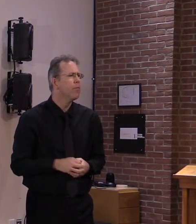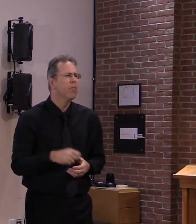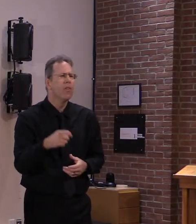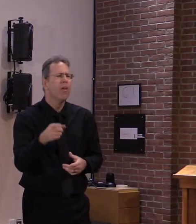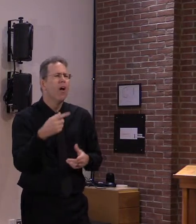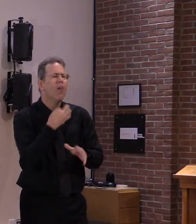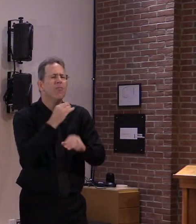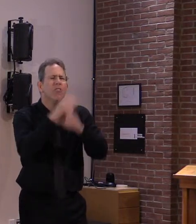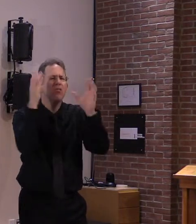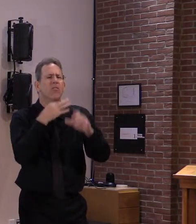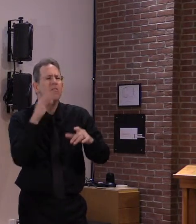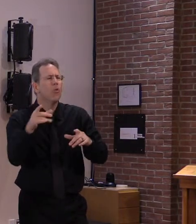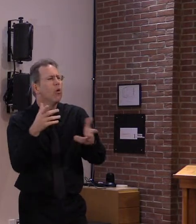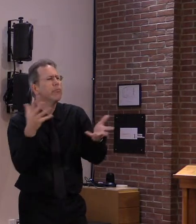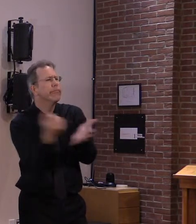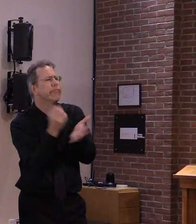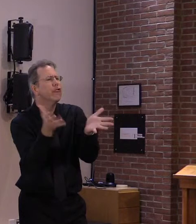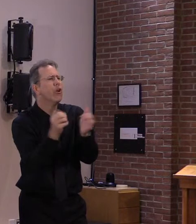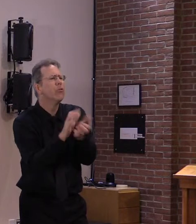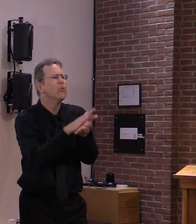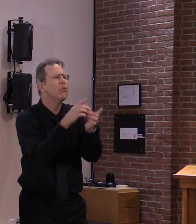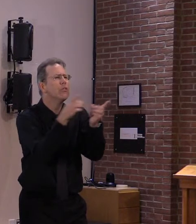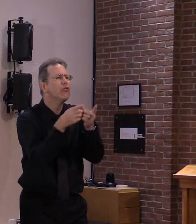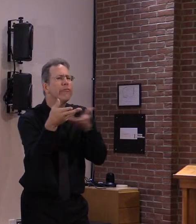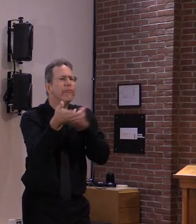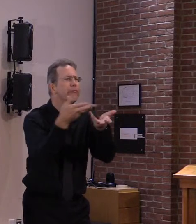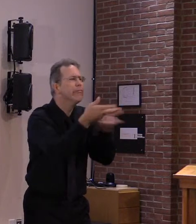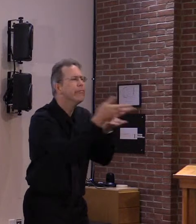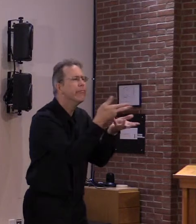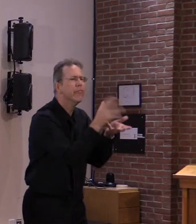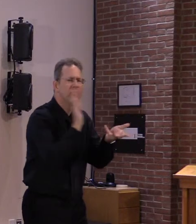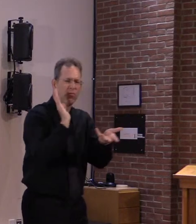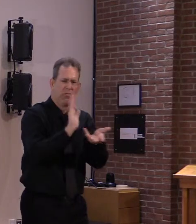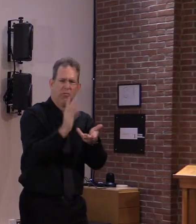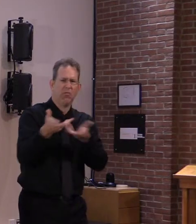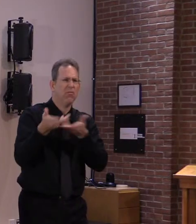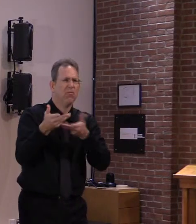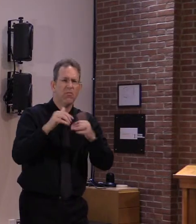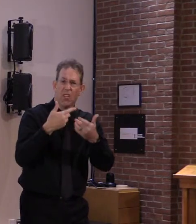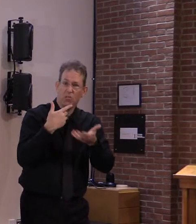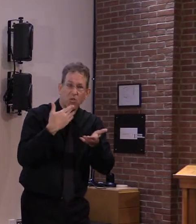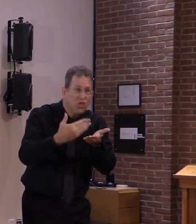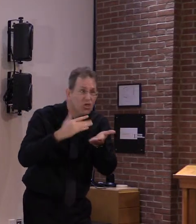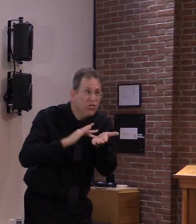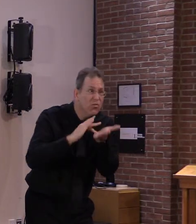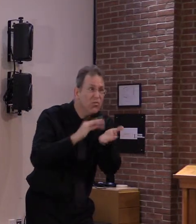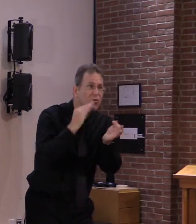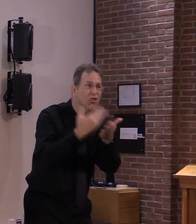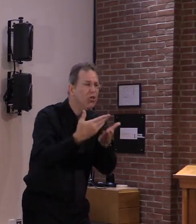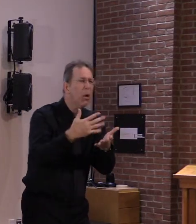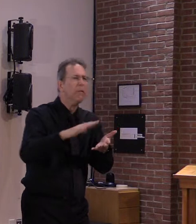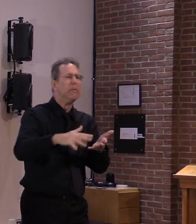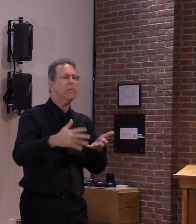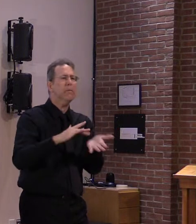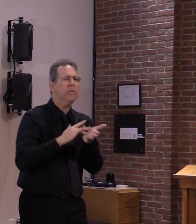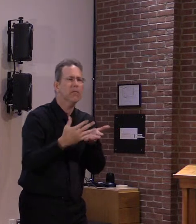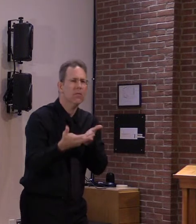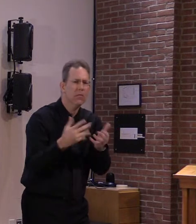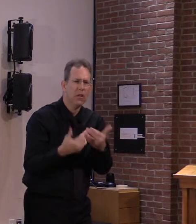comes into the states to help support them. So I think that that lesson will be clearly learned,